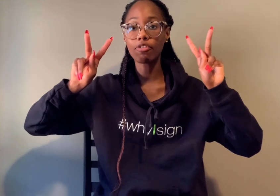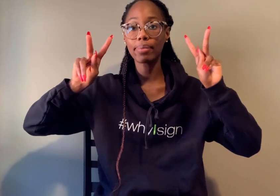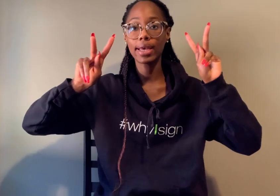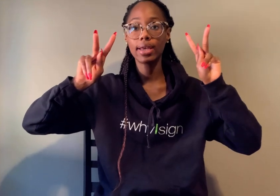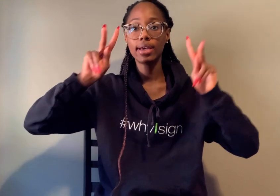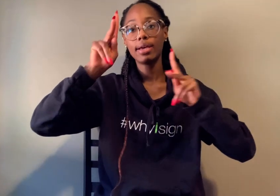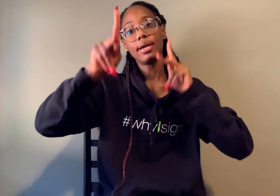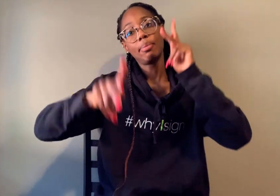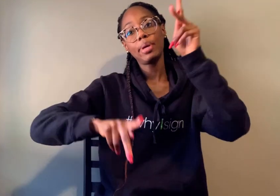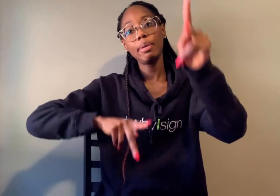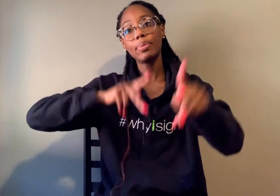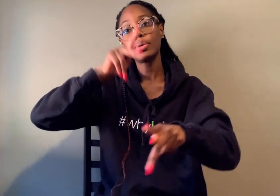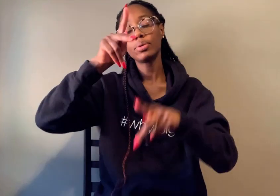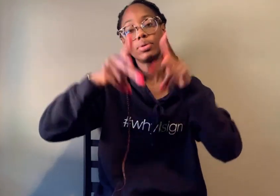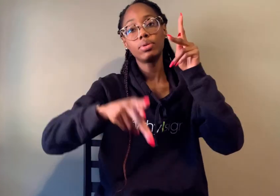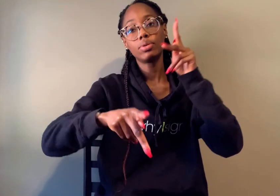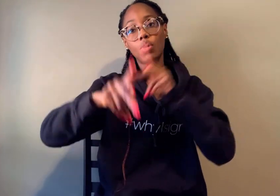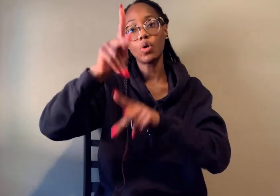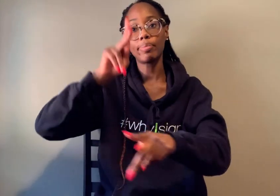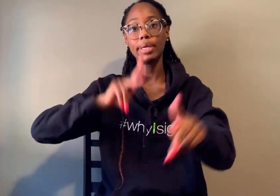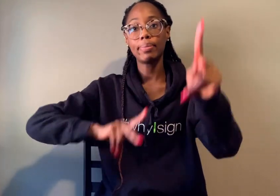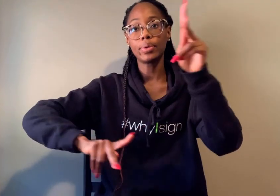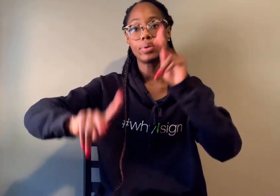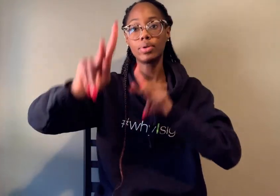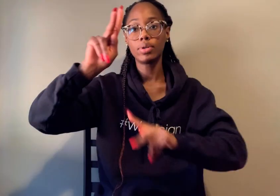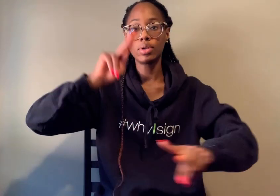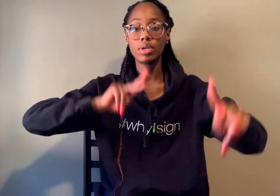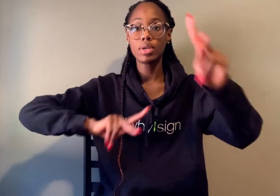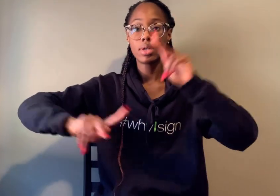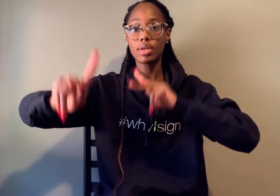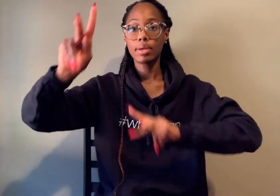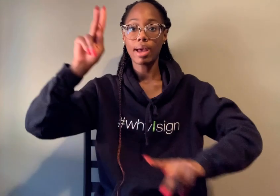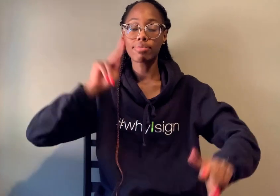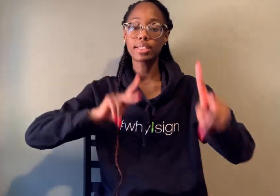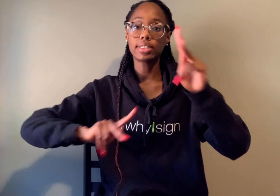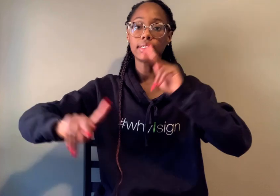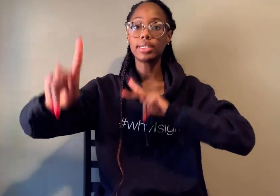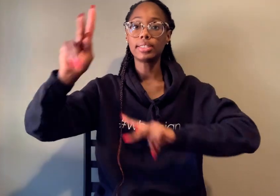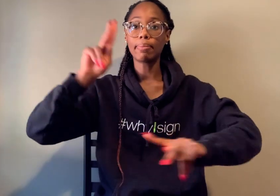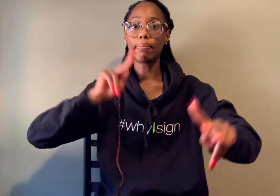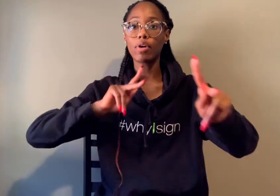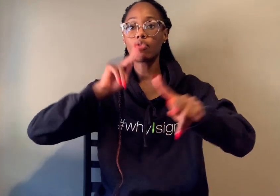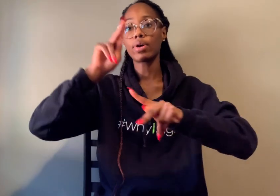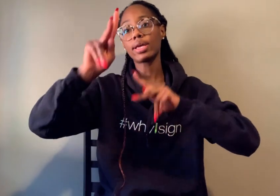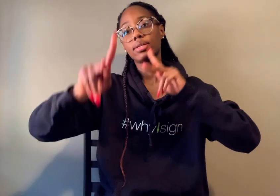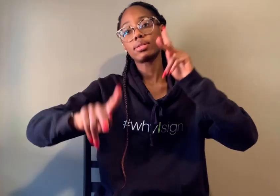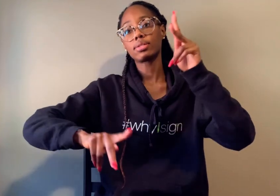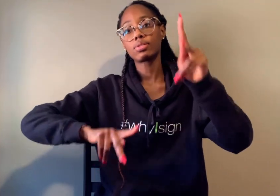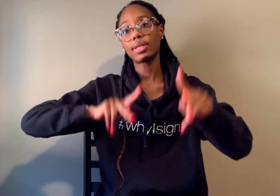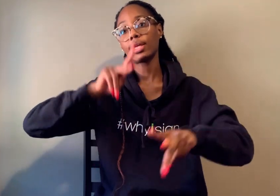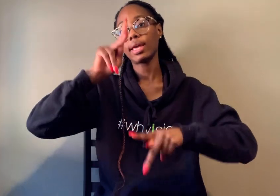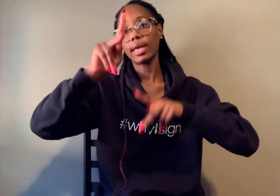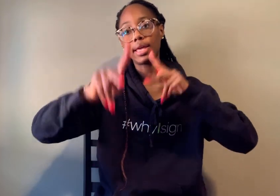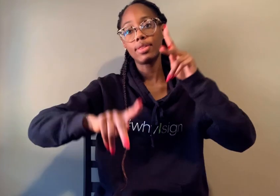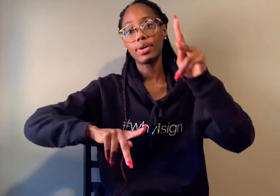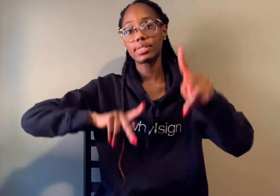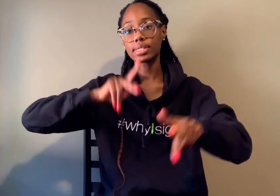alphabet. People or people. I've seen it done both ways. So I think either is